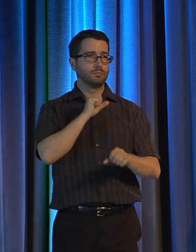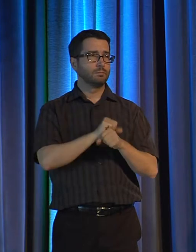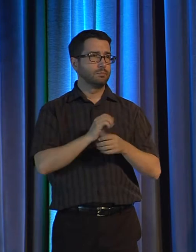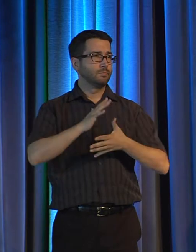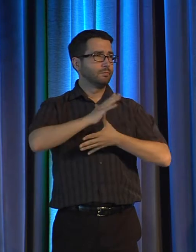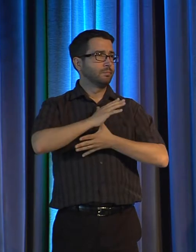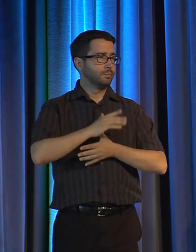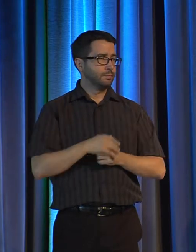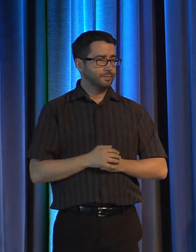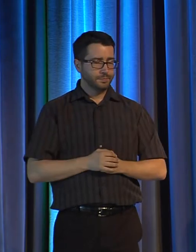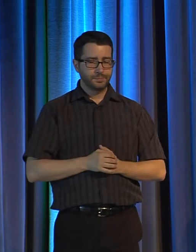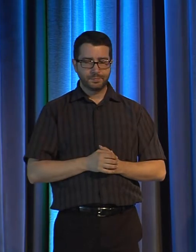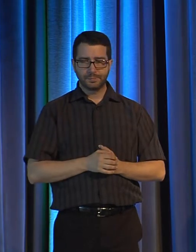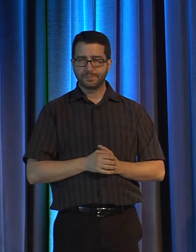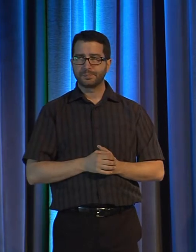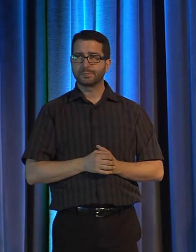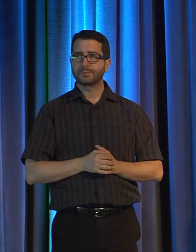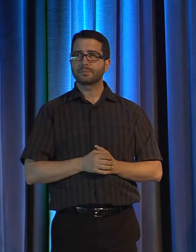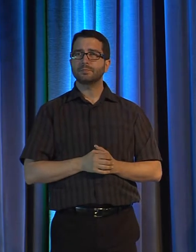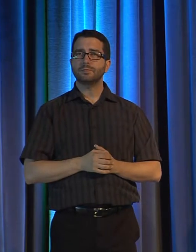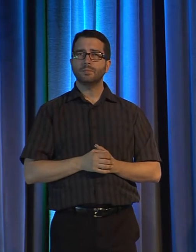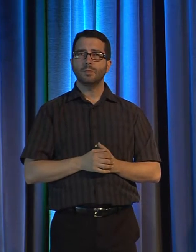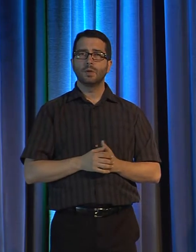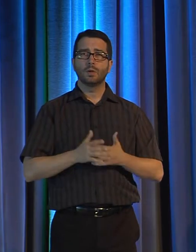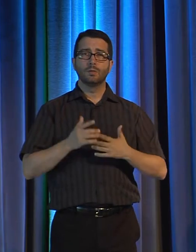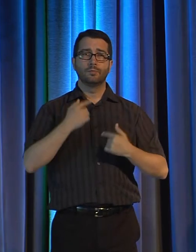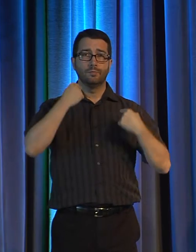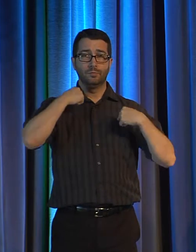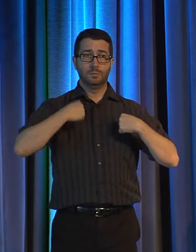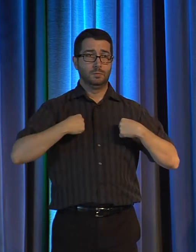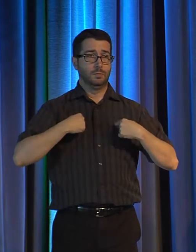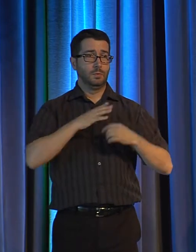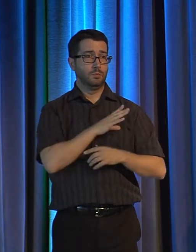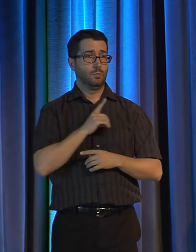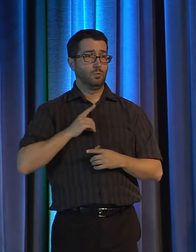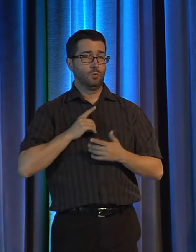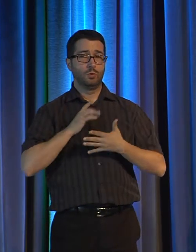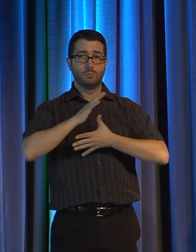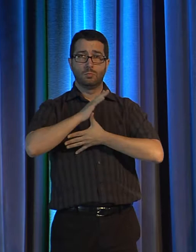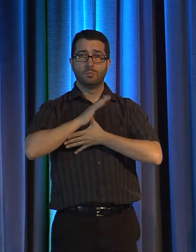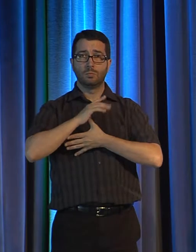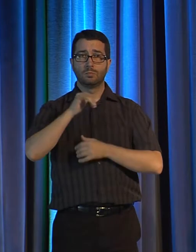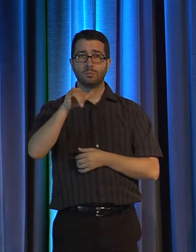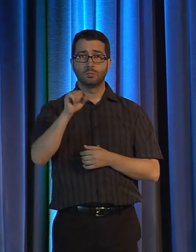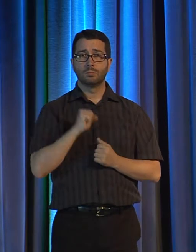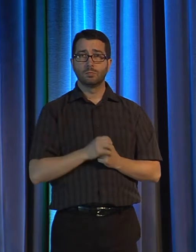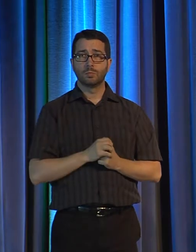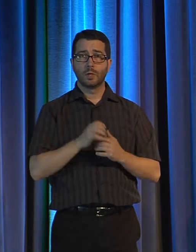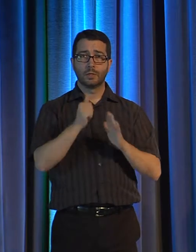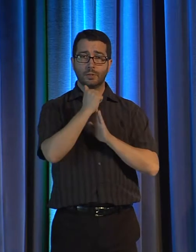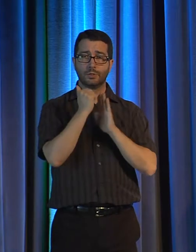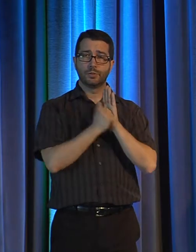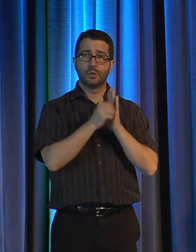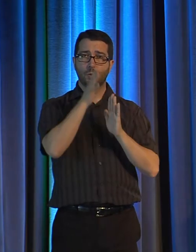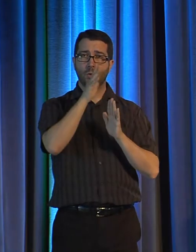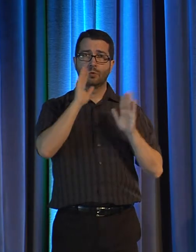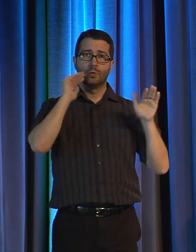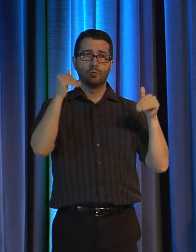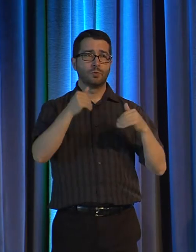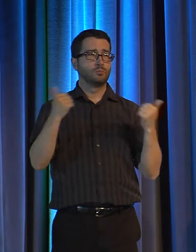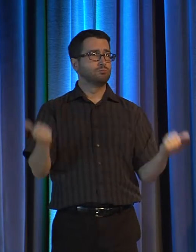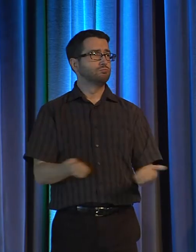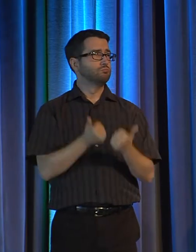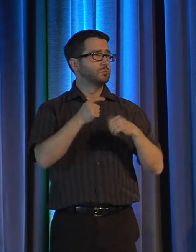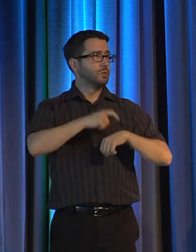challenges. This is a priority for me and the board, and the board agenda will dedicate sufficient time